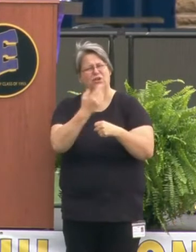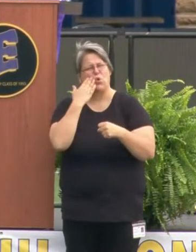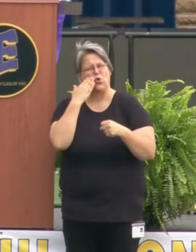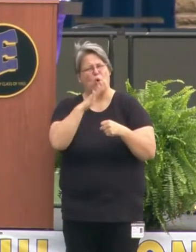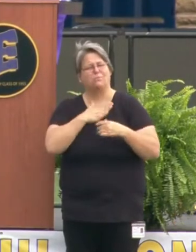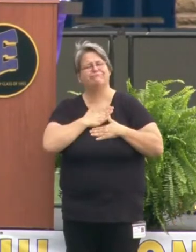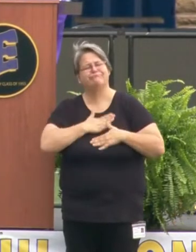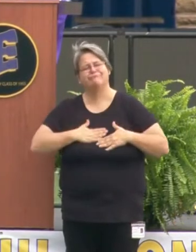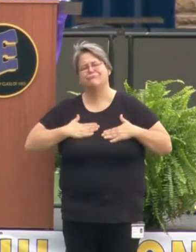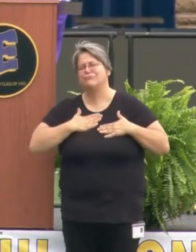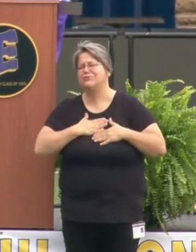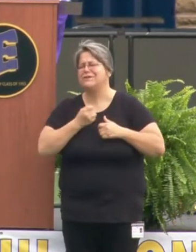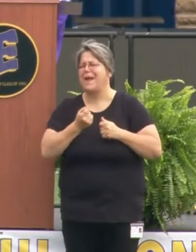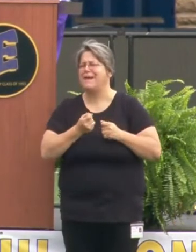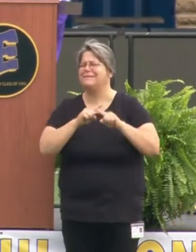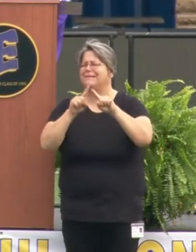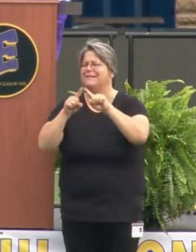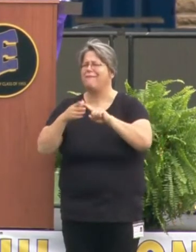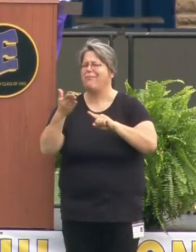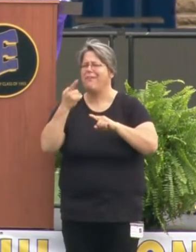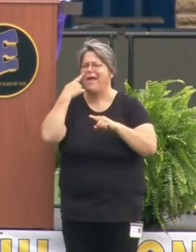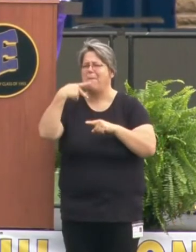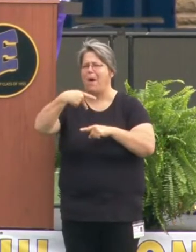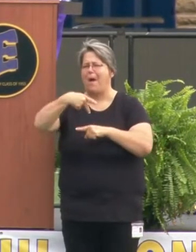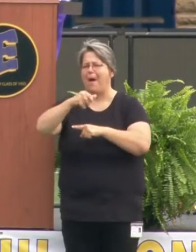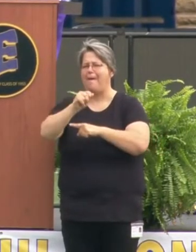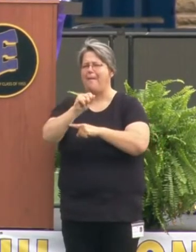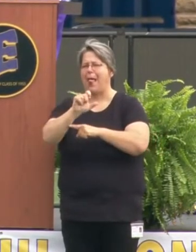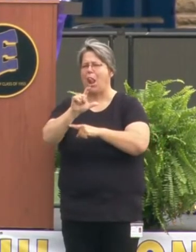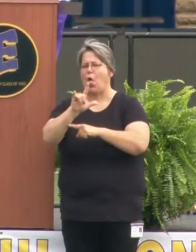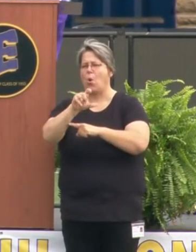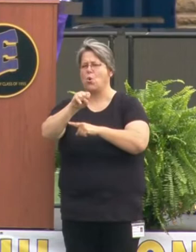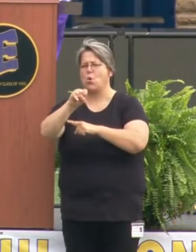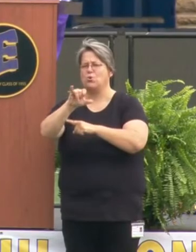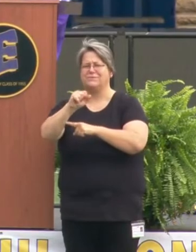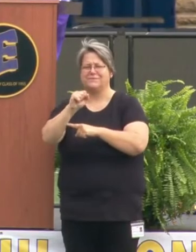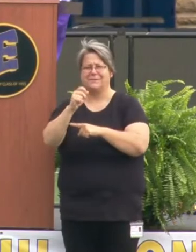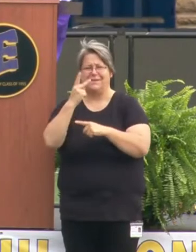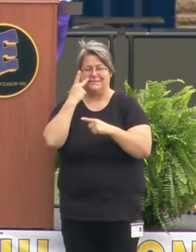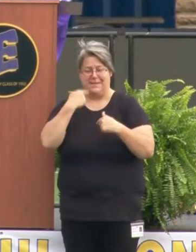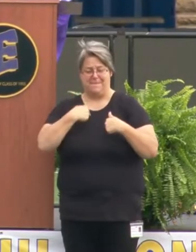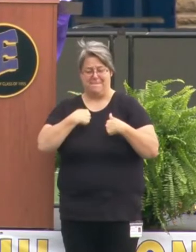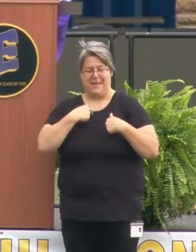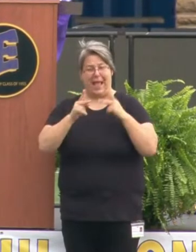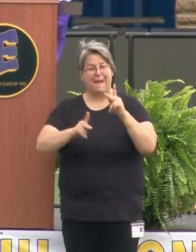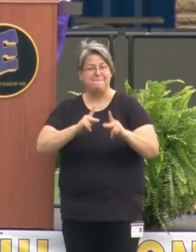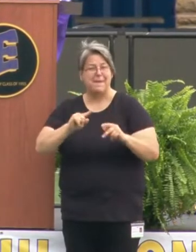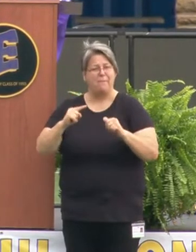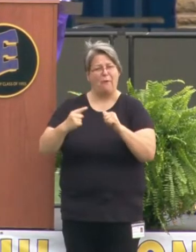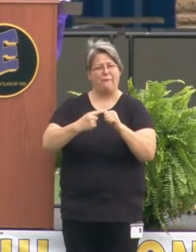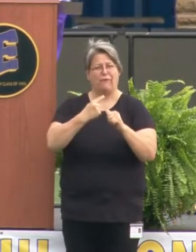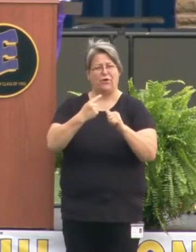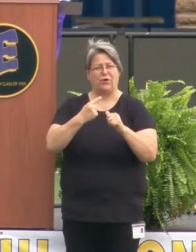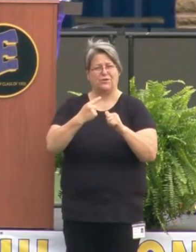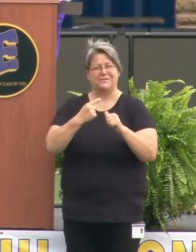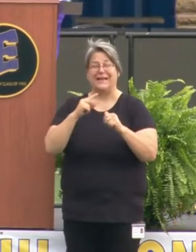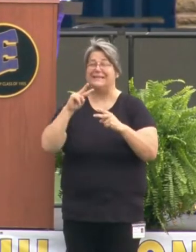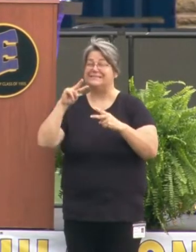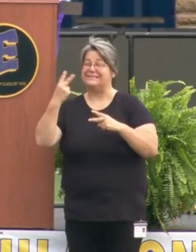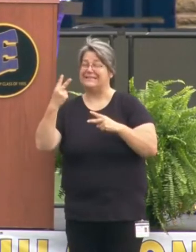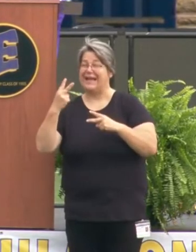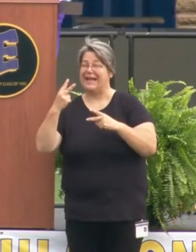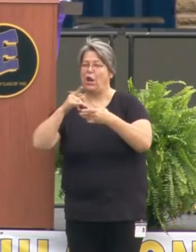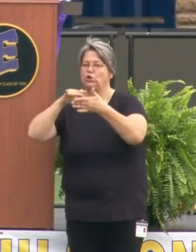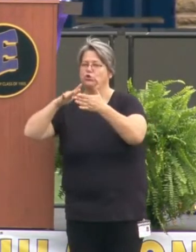appreciate many things about Ms. Pelosi, like how she sees us as people first and students